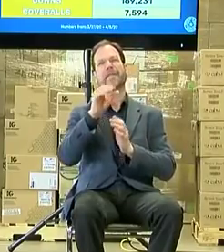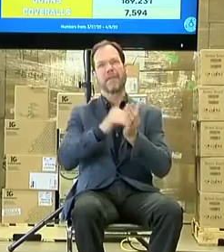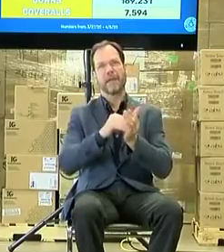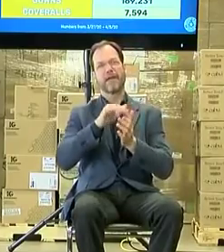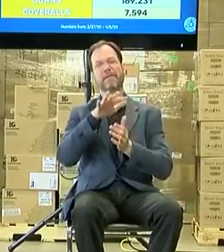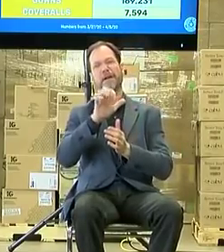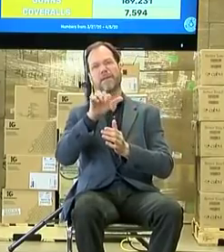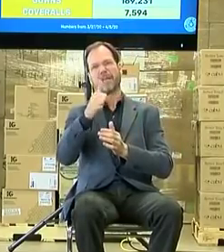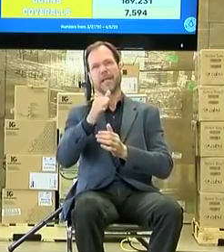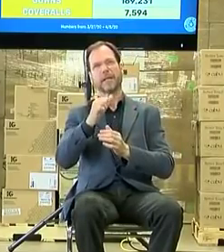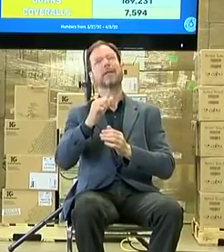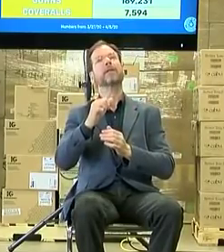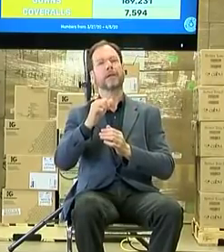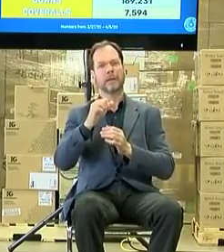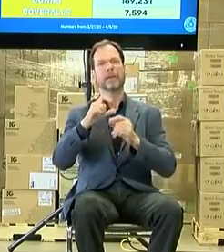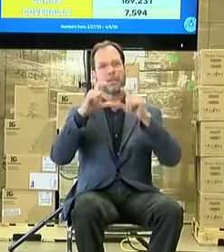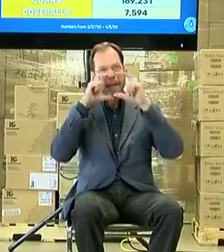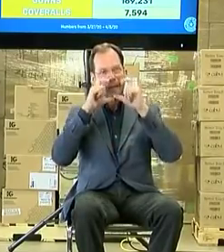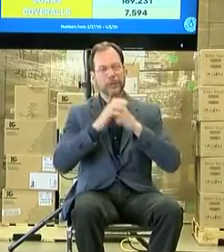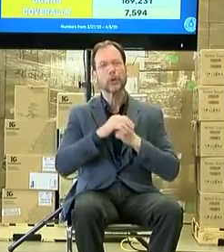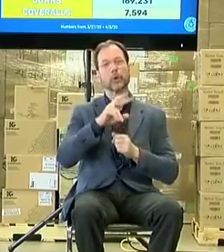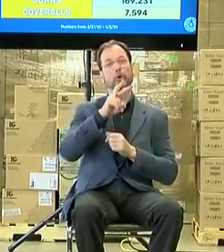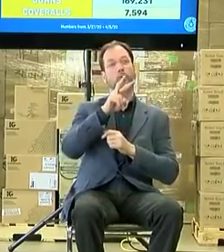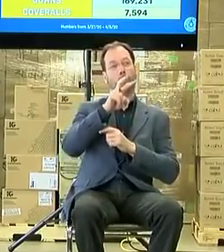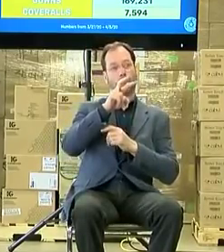1,676,510 masks,